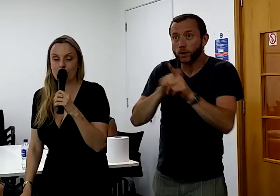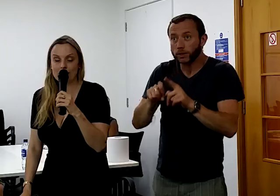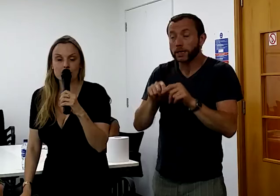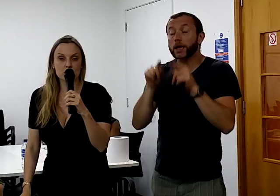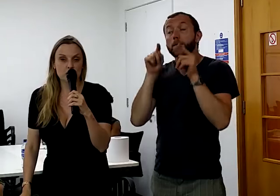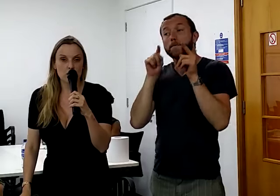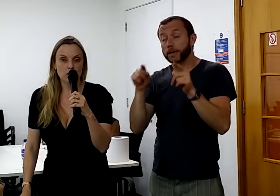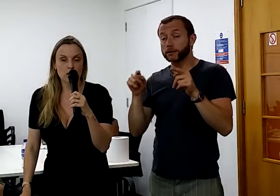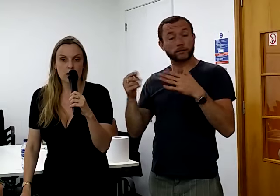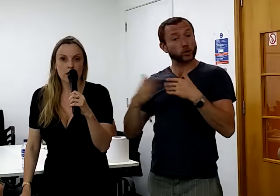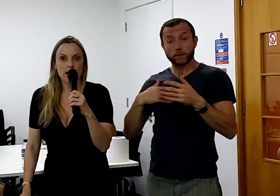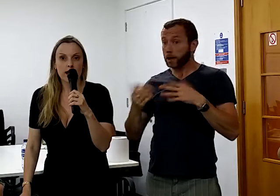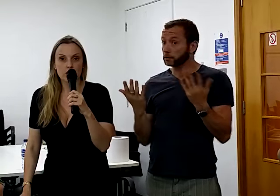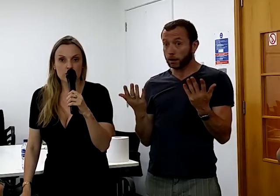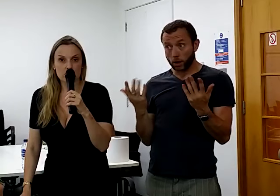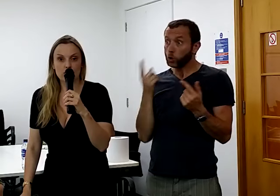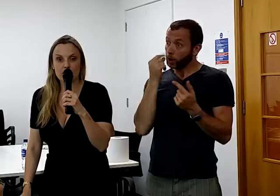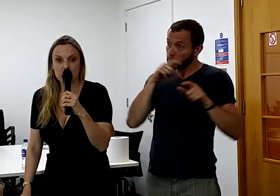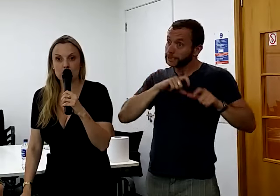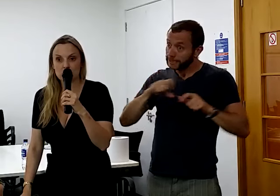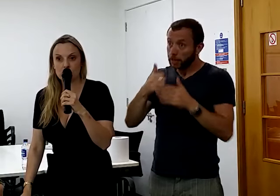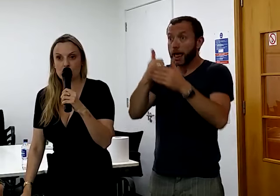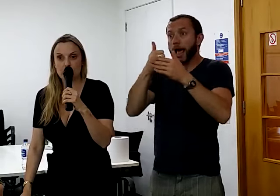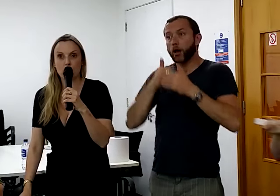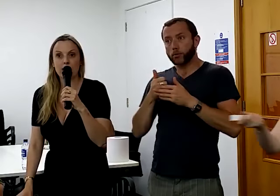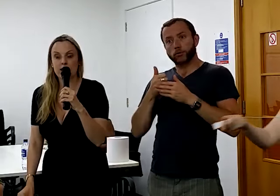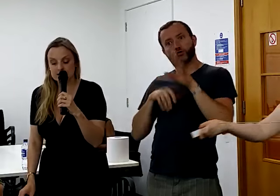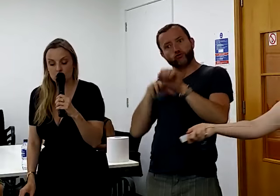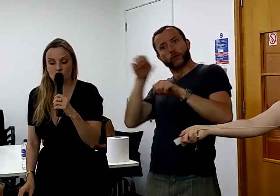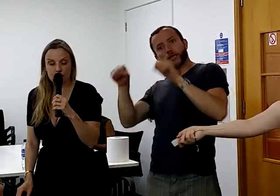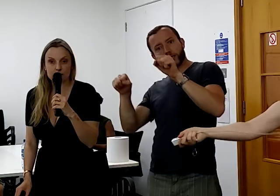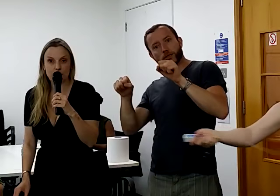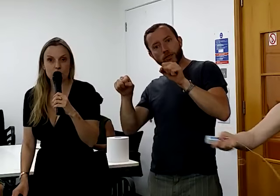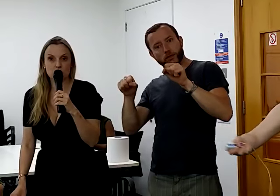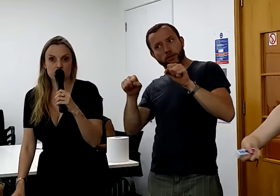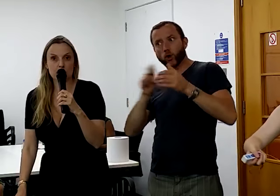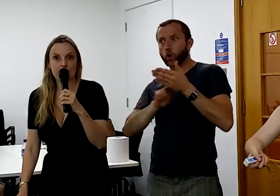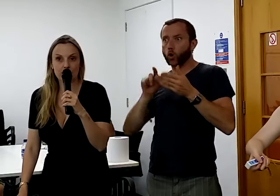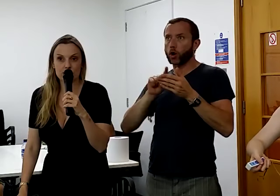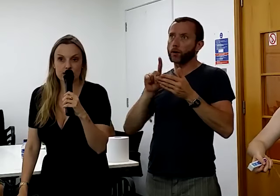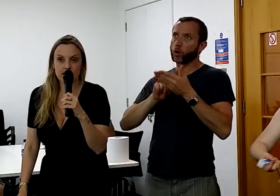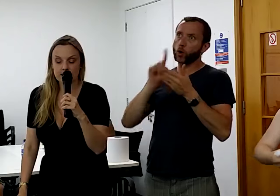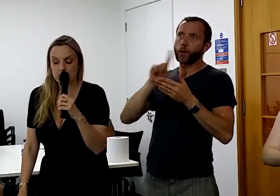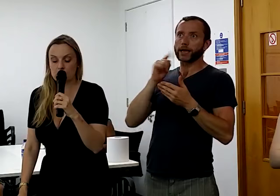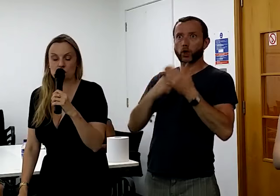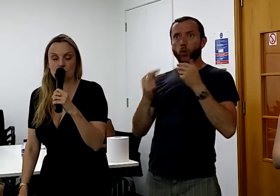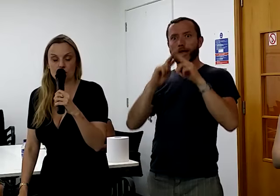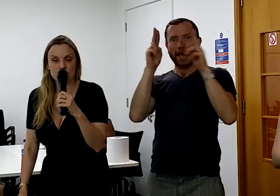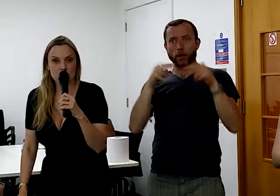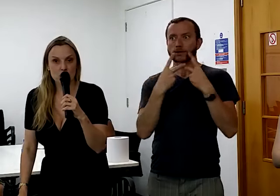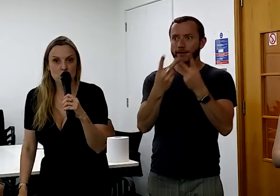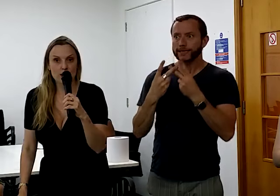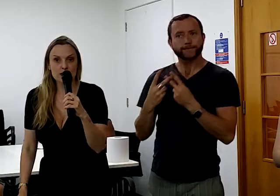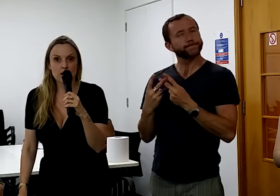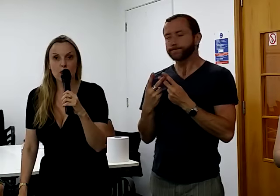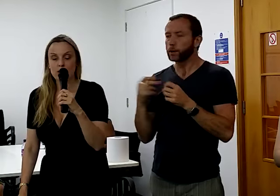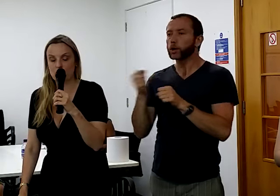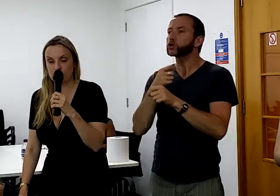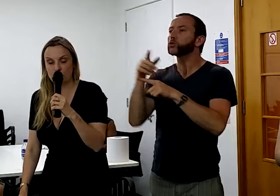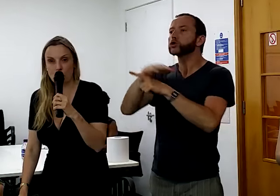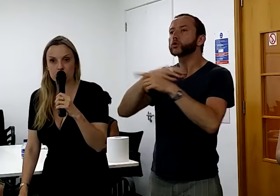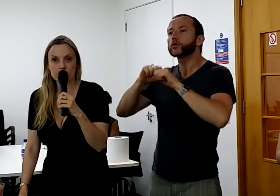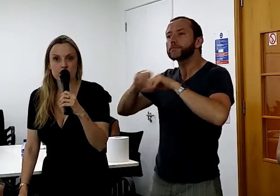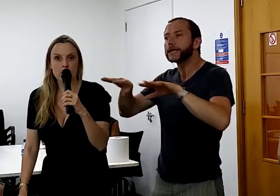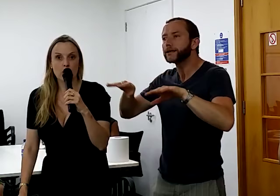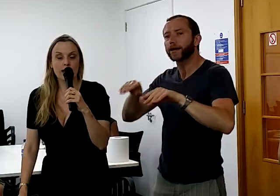much more that we can do in order to reach out to other people. It isn't always about doorstep canvassing. We can do lots of social media,